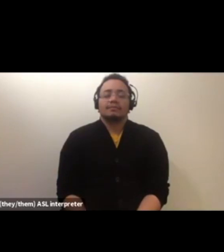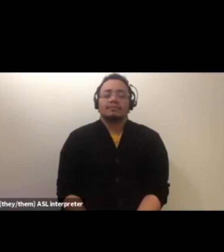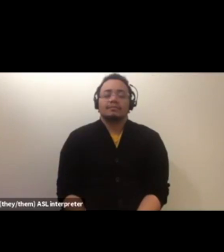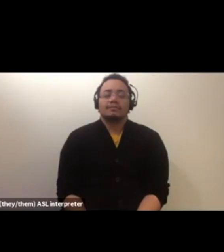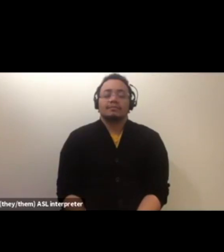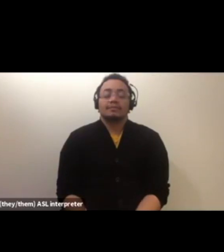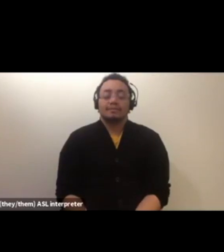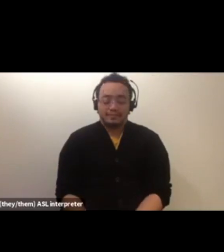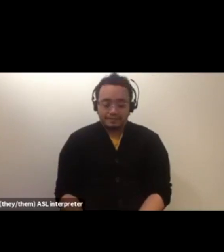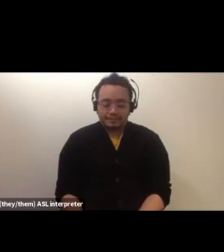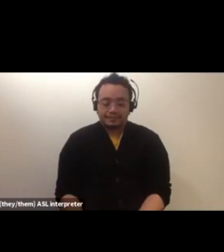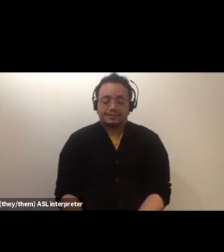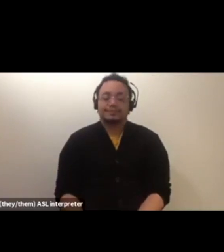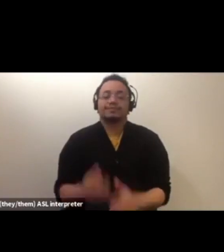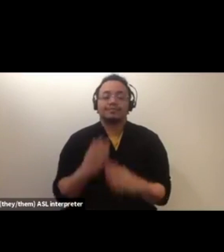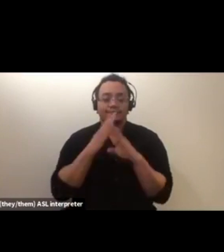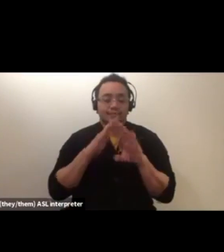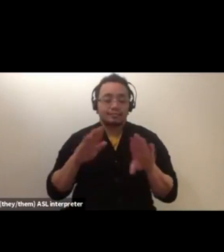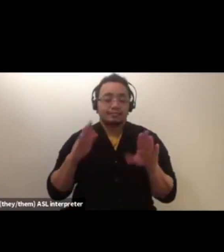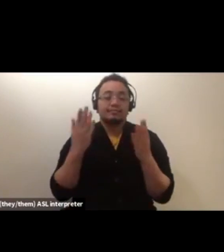Thank you.